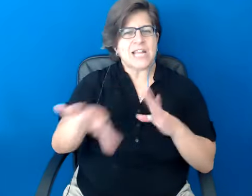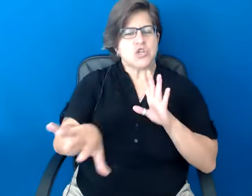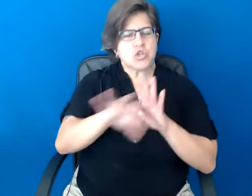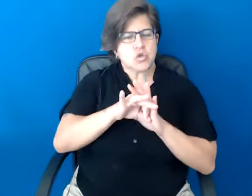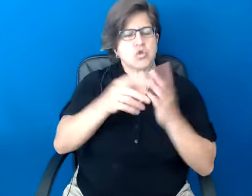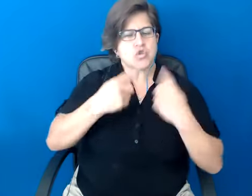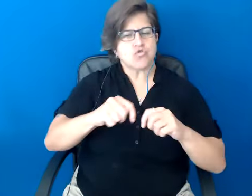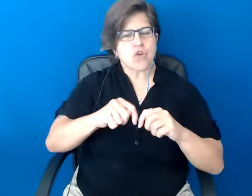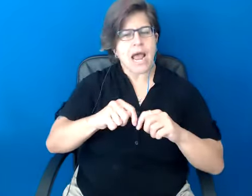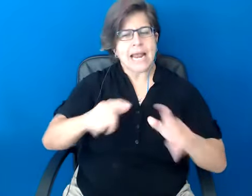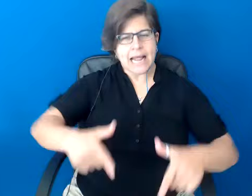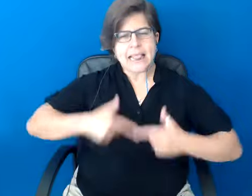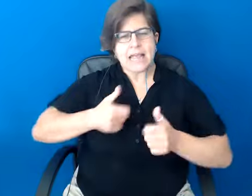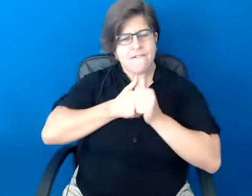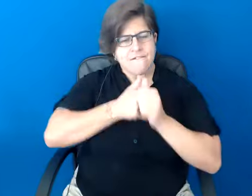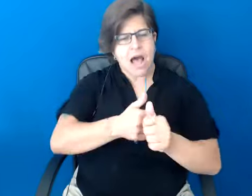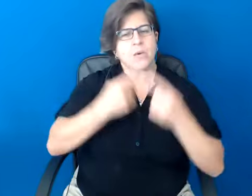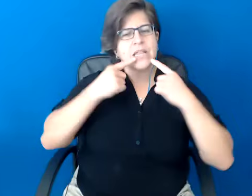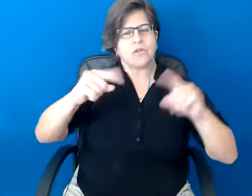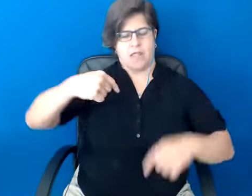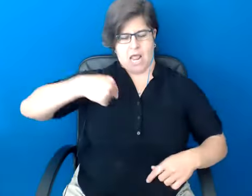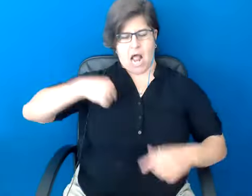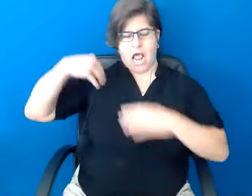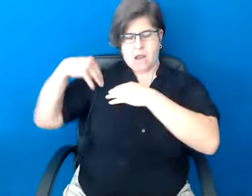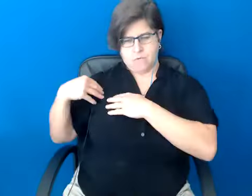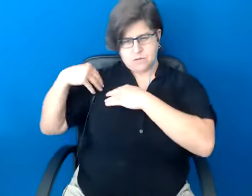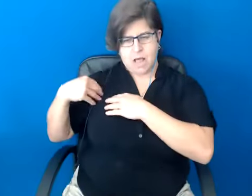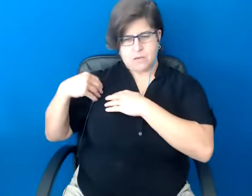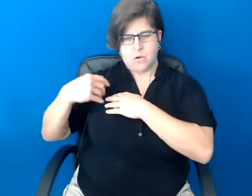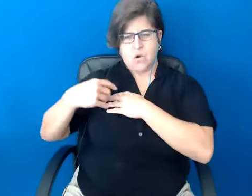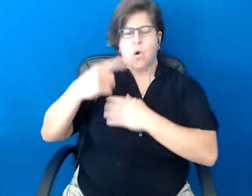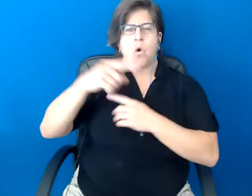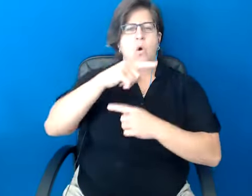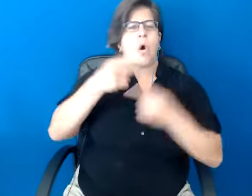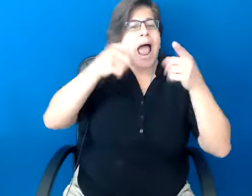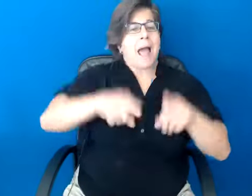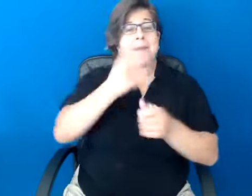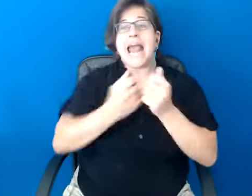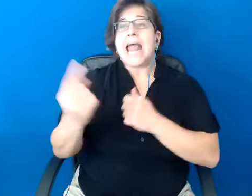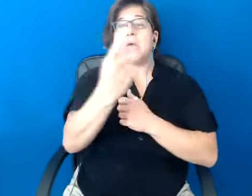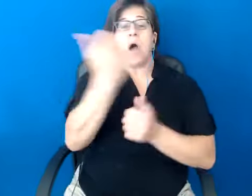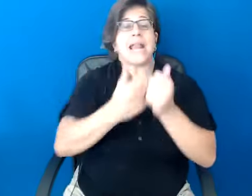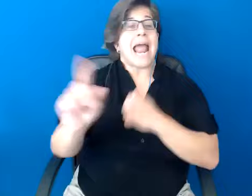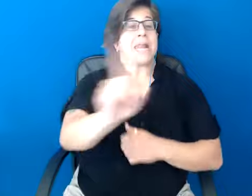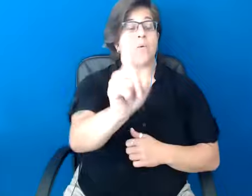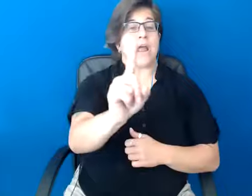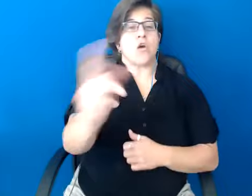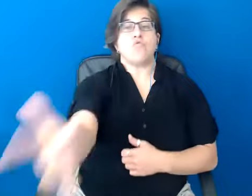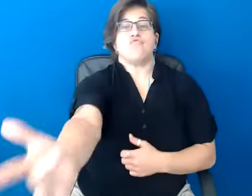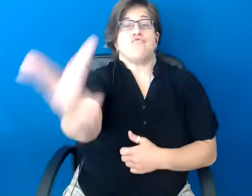feel a special connection to that, so I choose to try to live by the declaration that I am responsible when